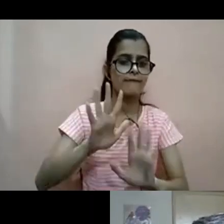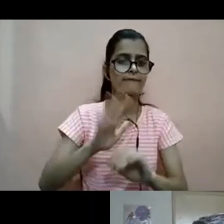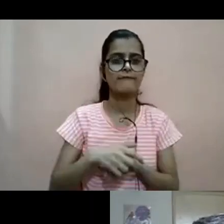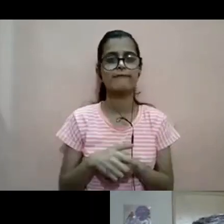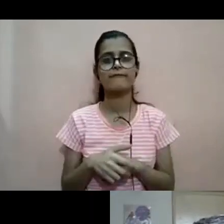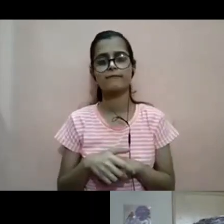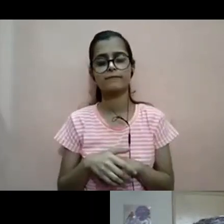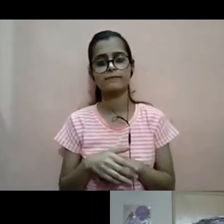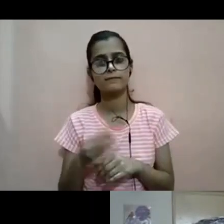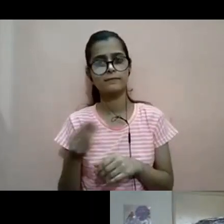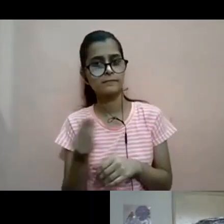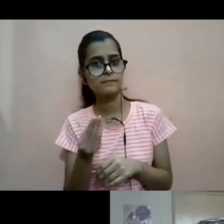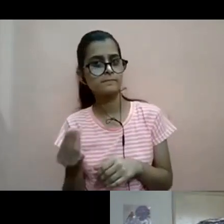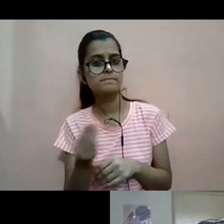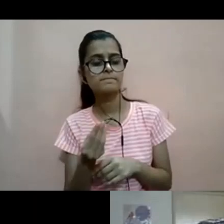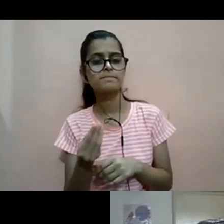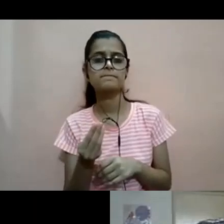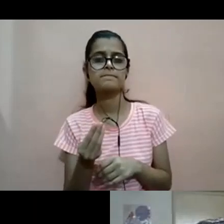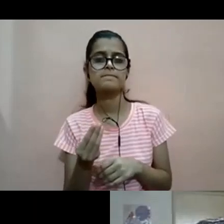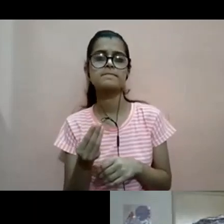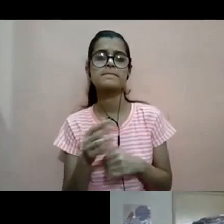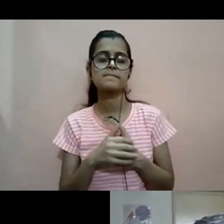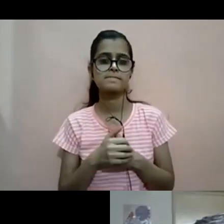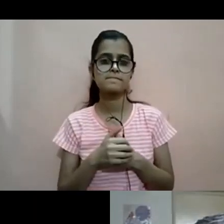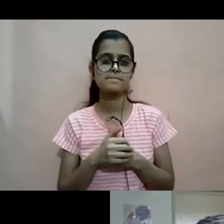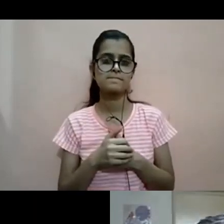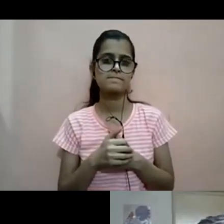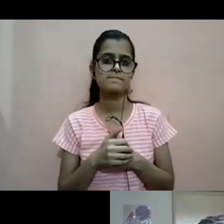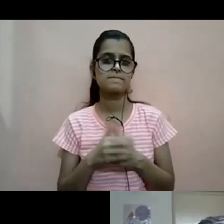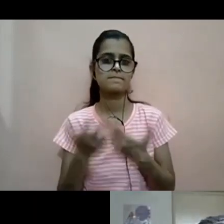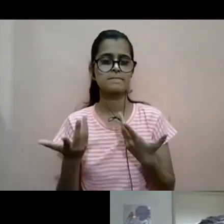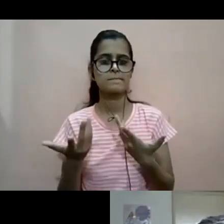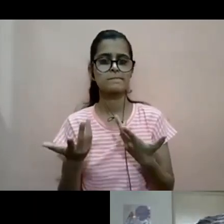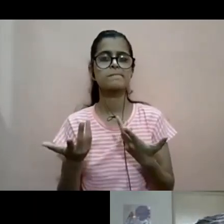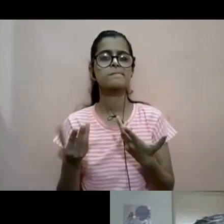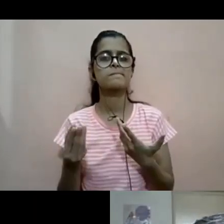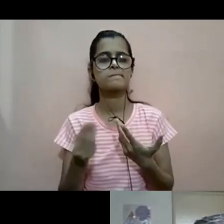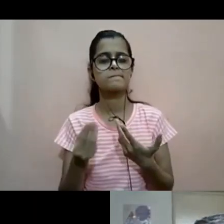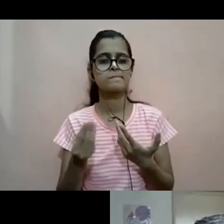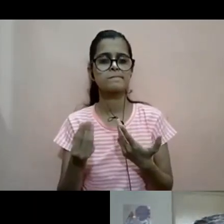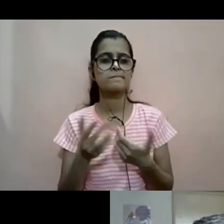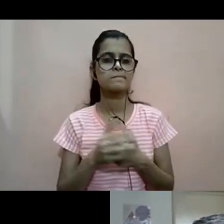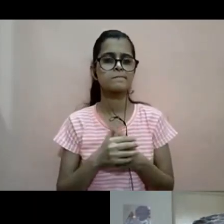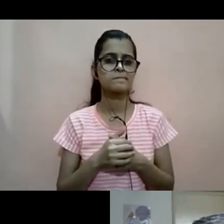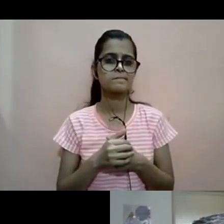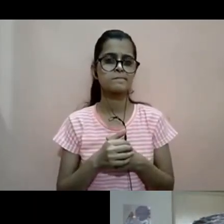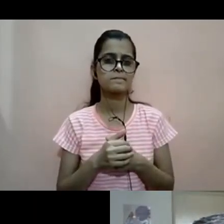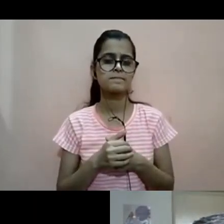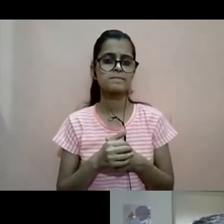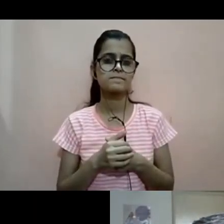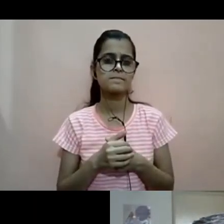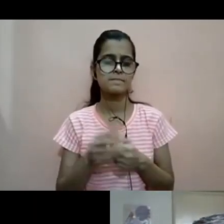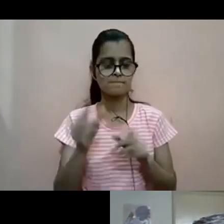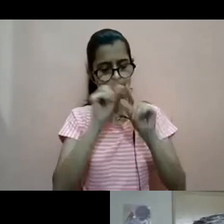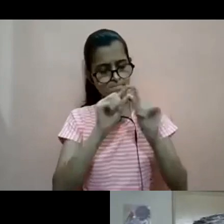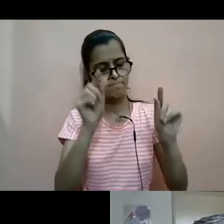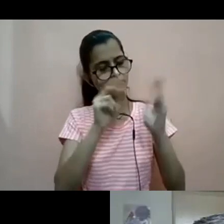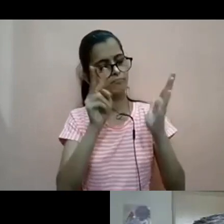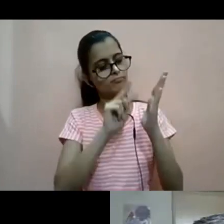rigid social hierarchies as well as reinforce them. That's the end of the quote